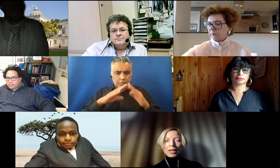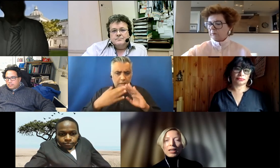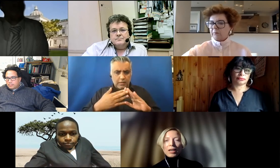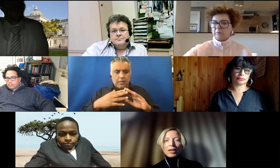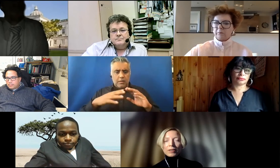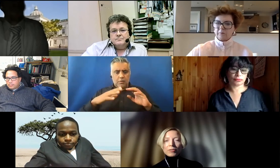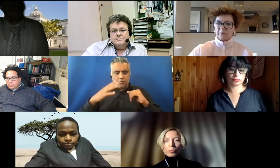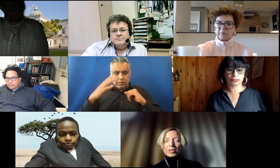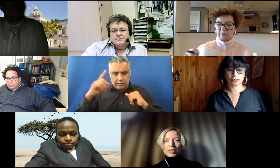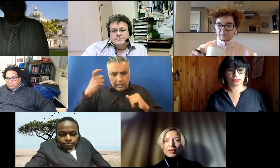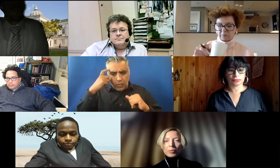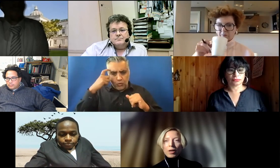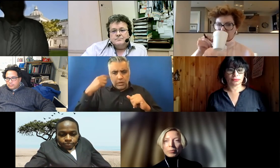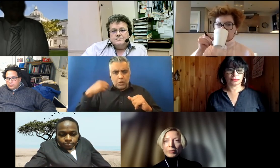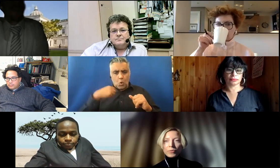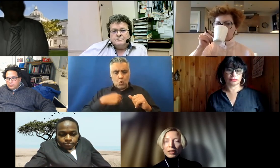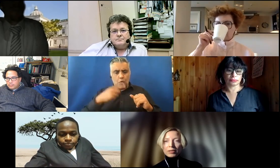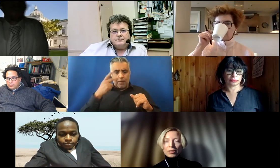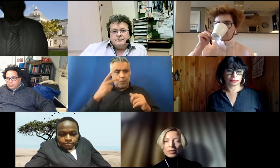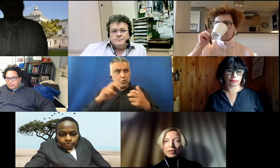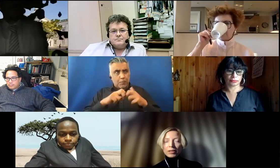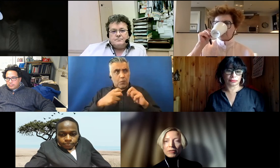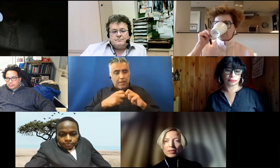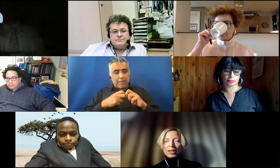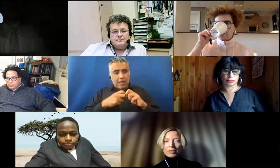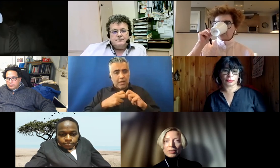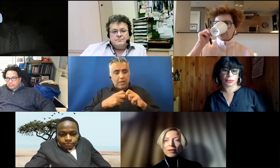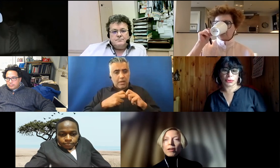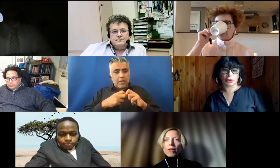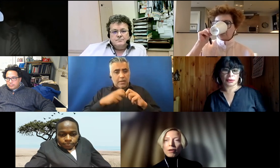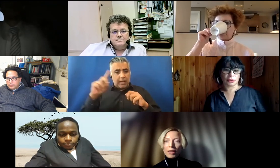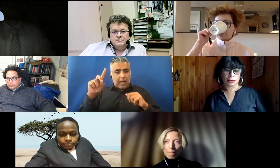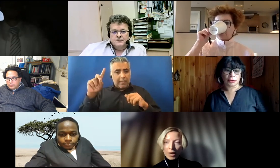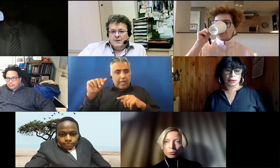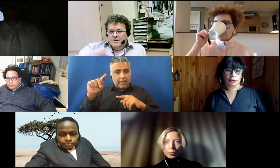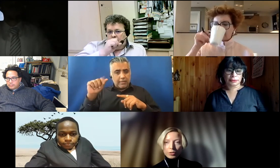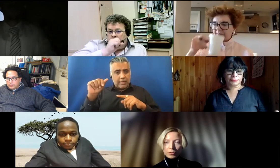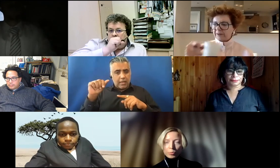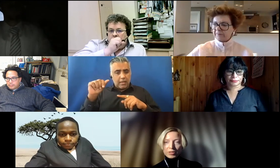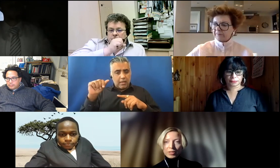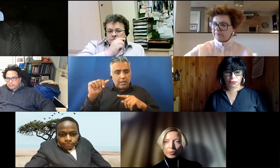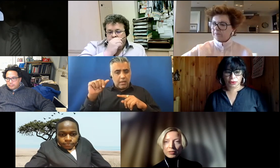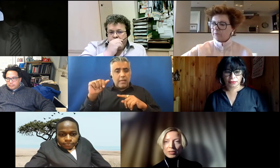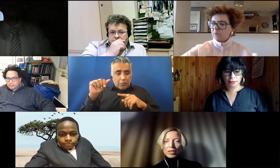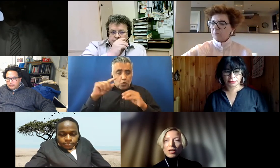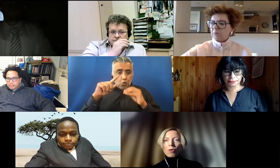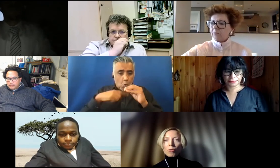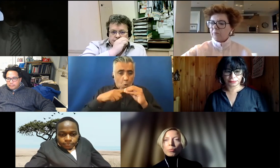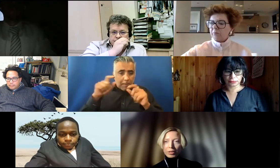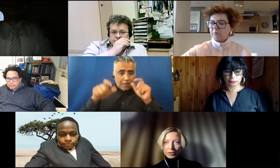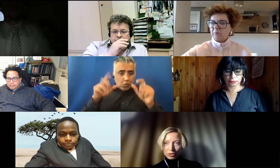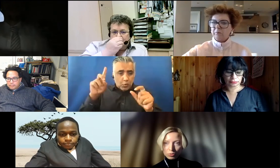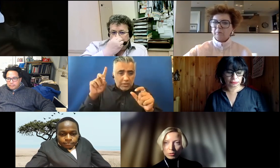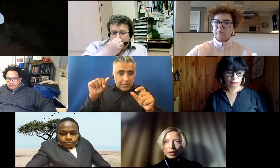states. And we see the problem that the data about persons with disabilities